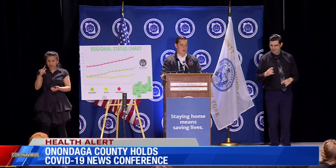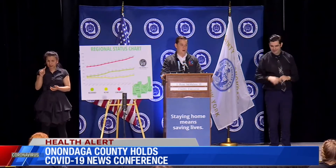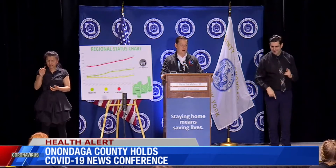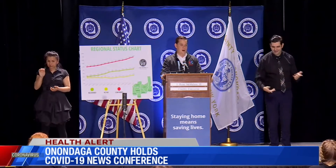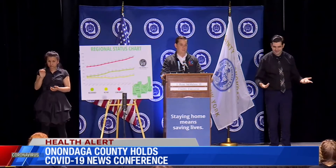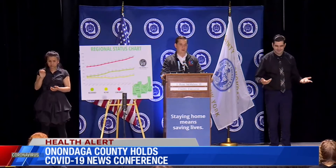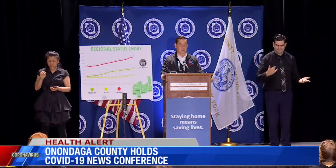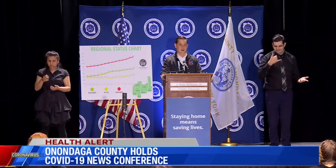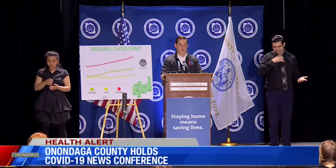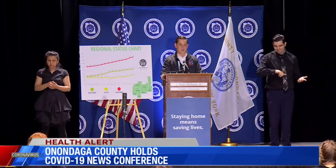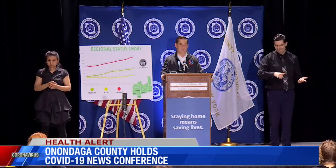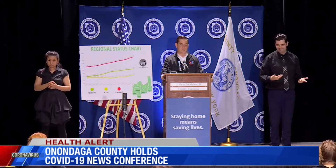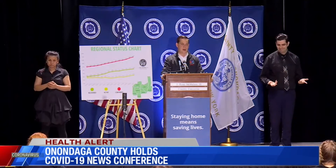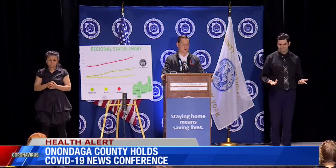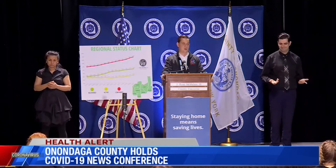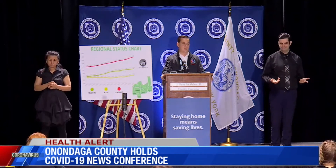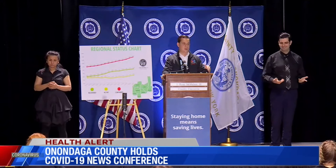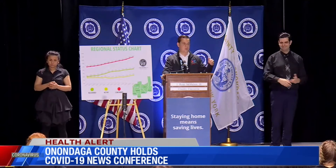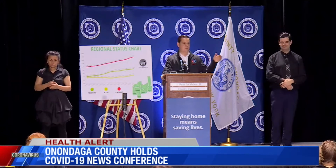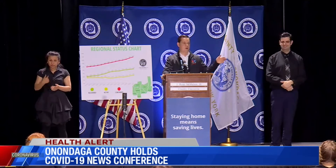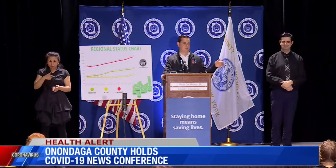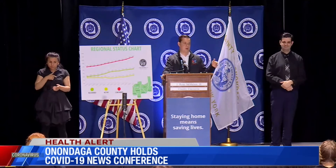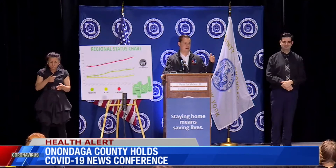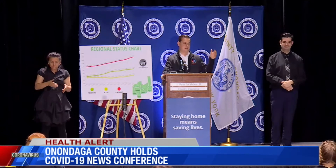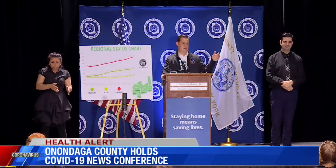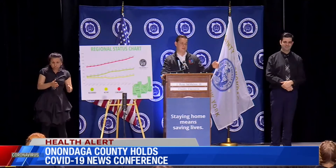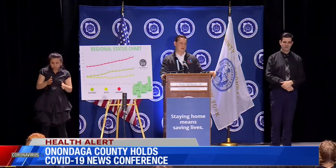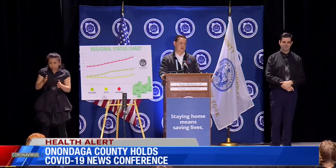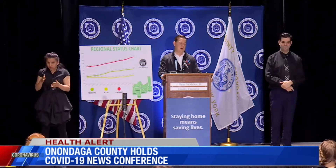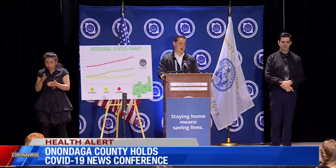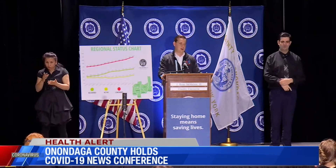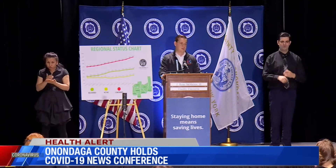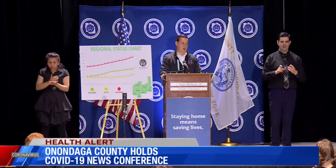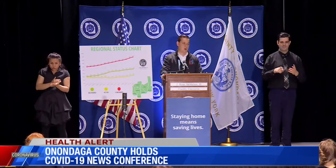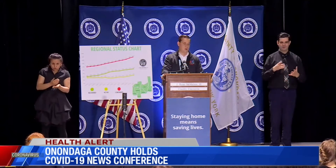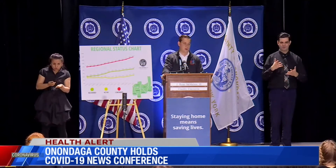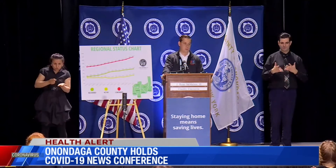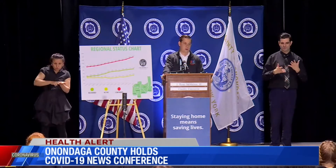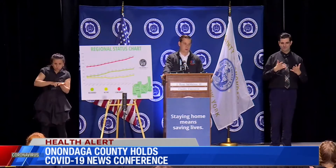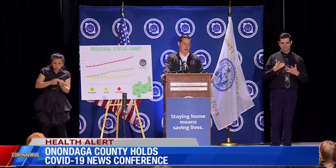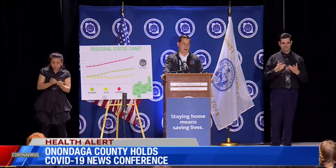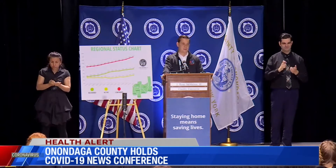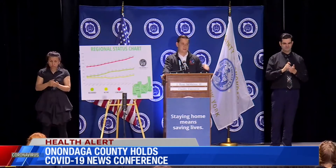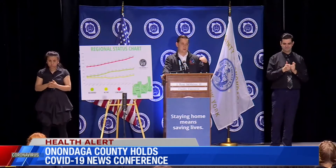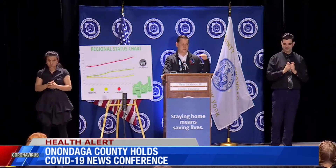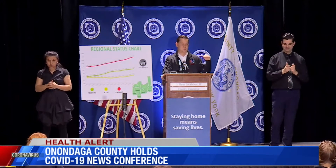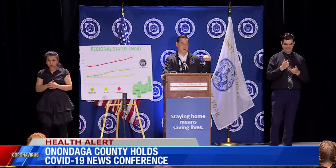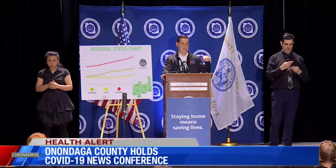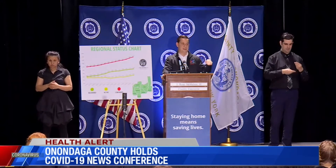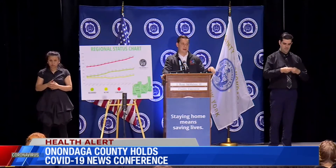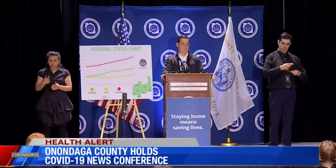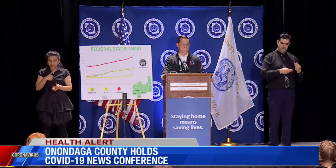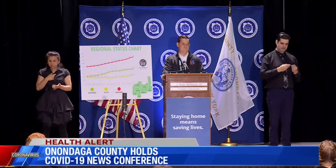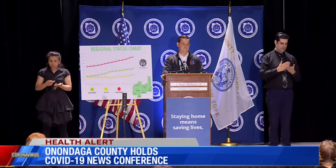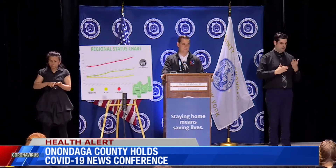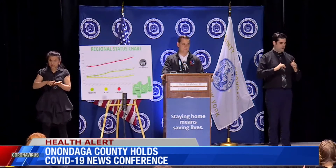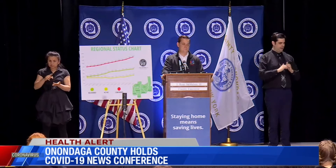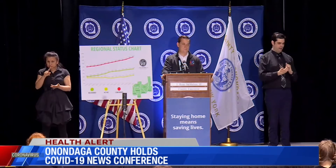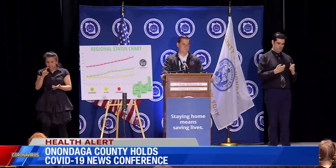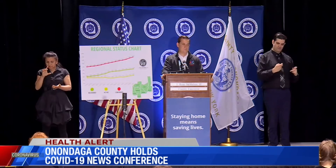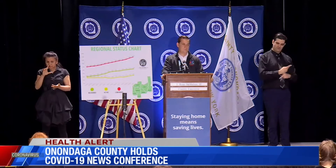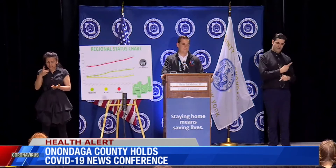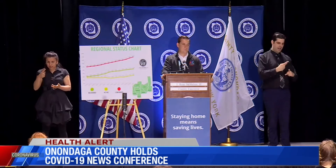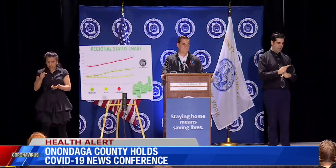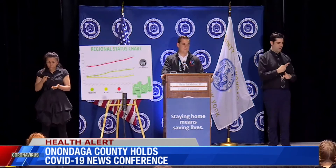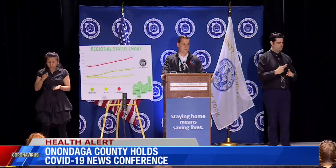zero mid-year. So I can only do that through the budget process. So our only ability right now is to deal with the spending side. And